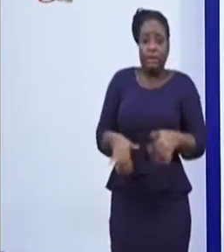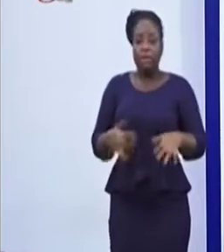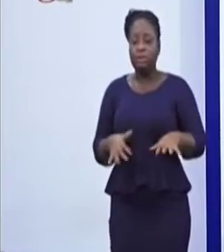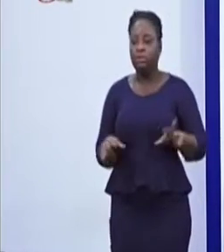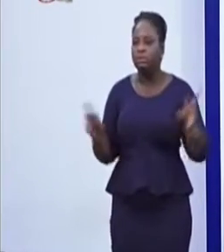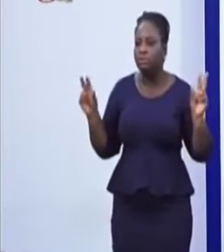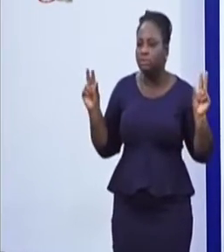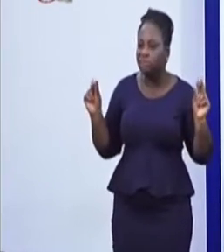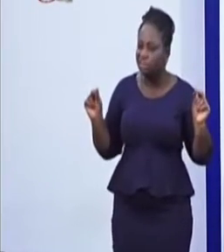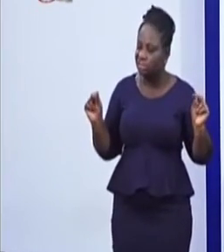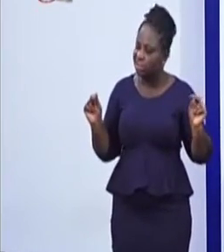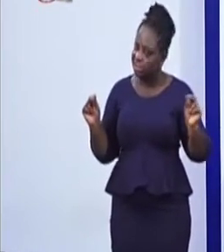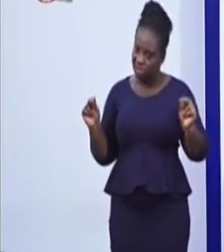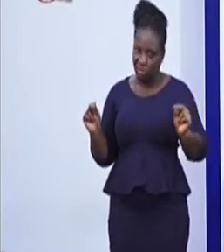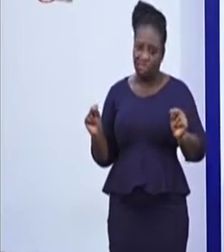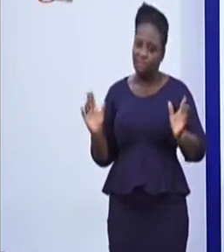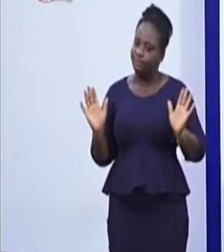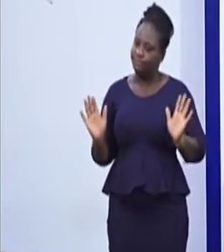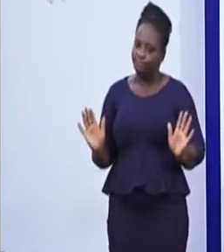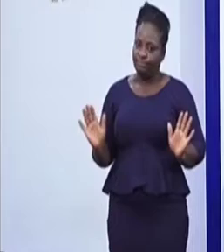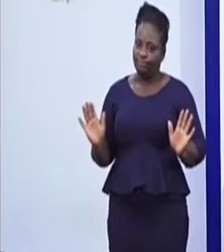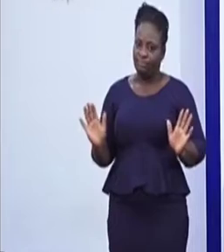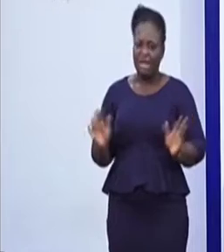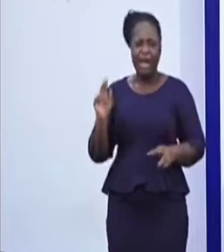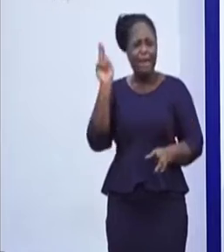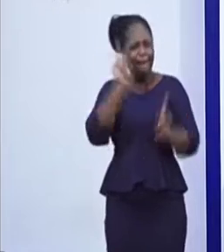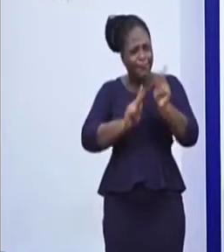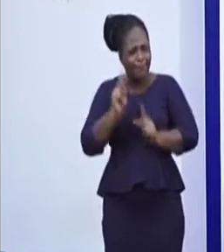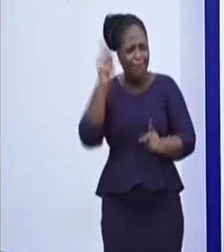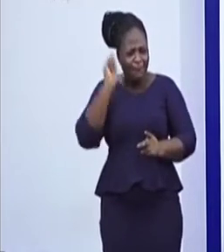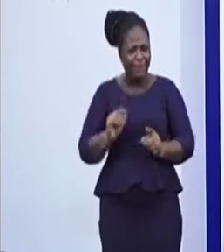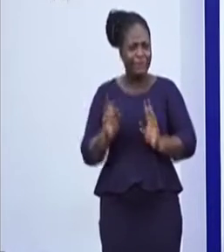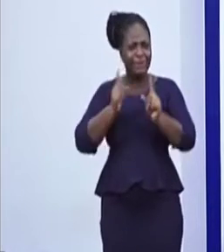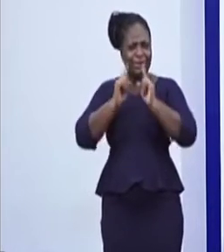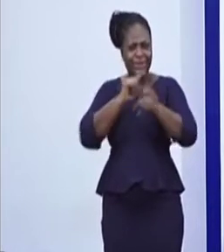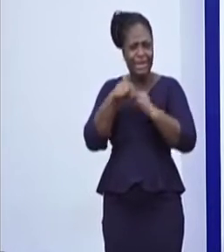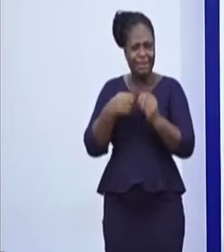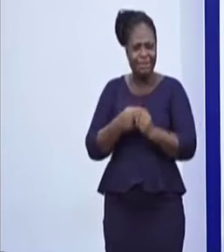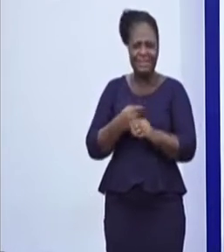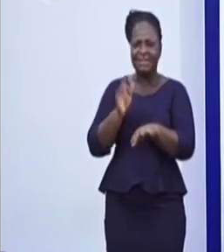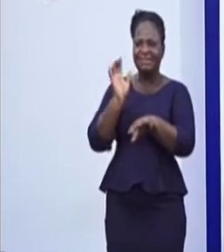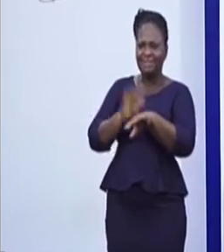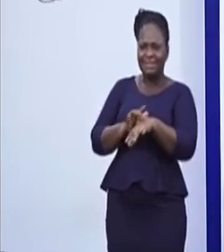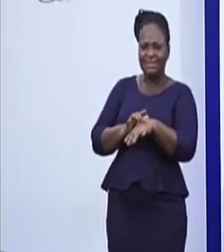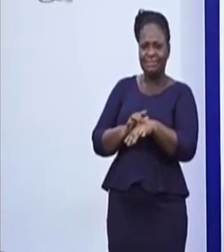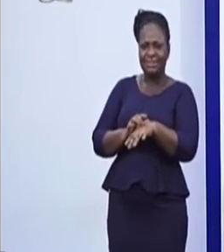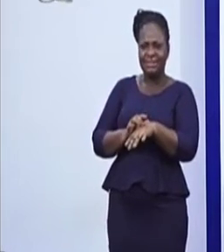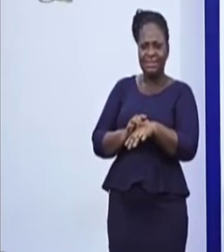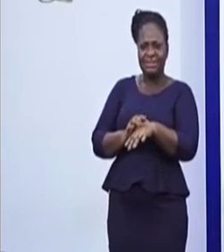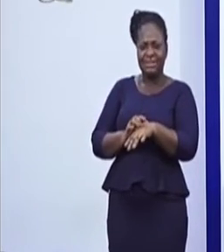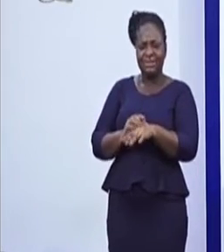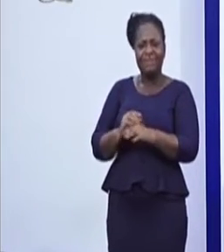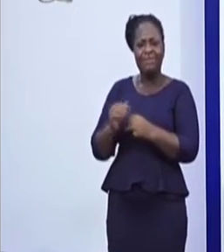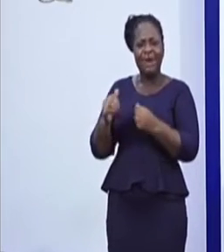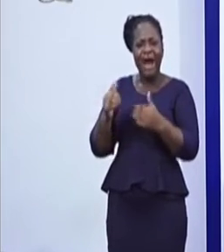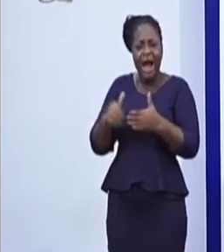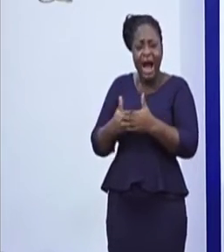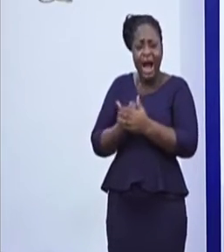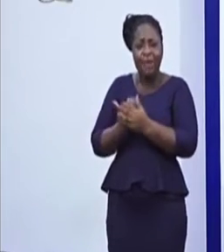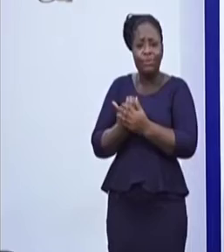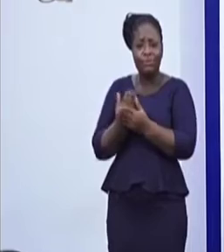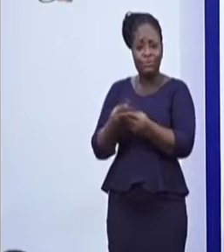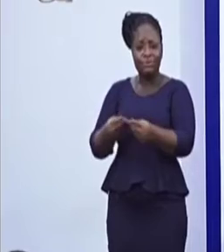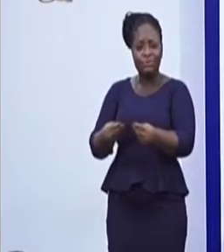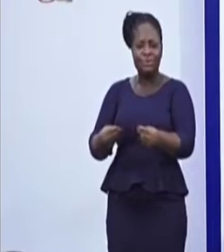anxiety in people. We also need to talk about the effectiveness of preventive measures when